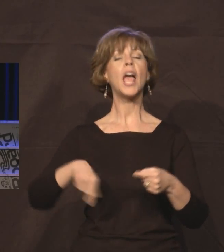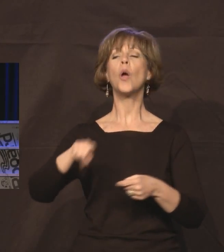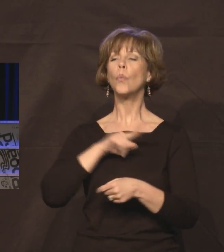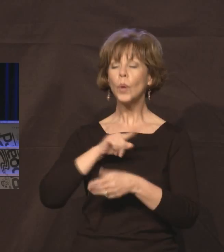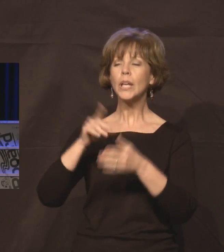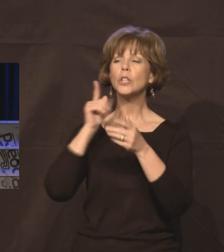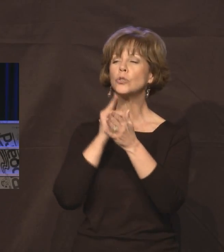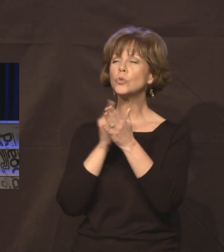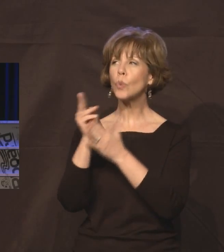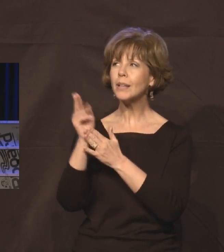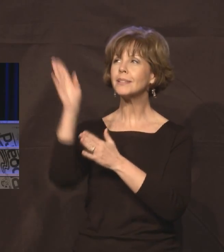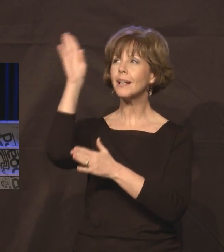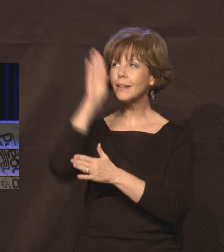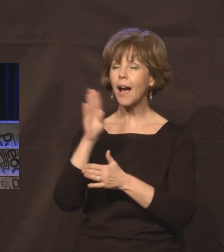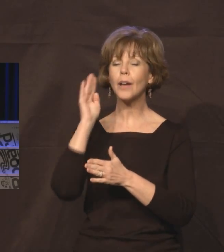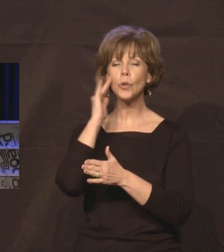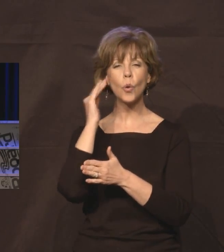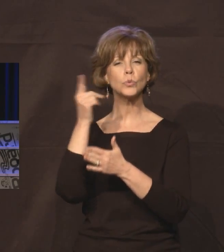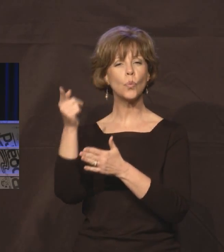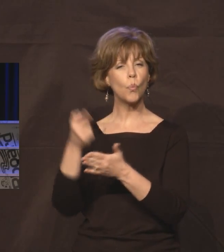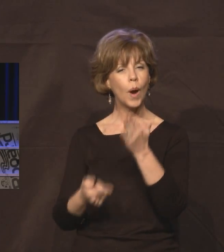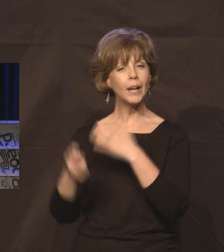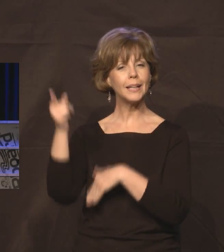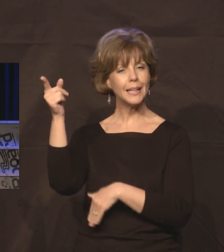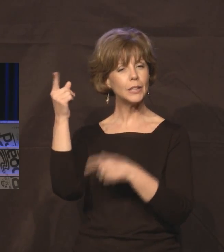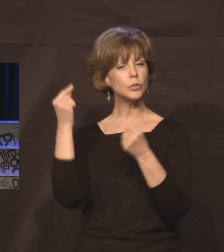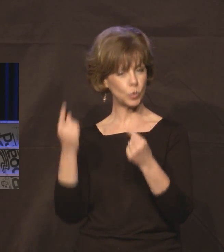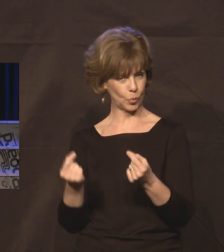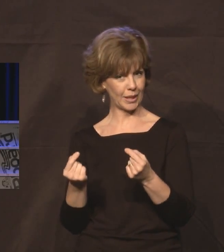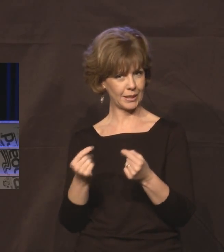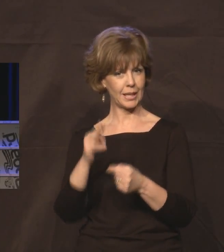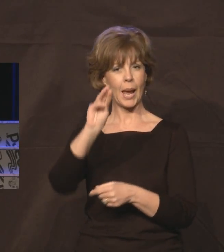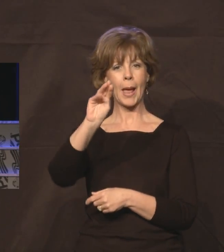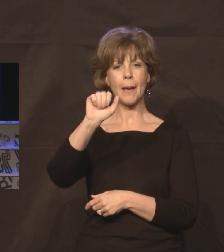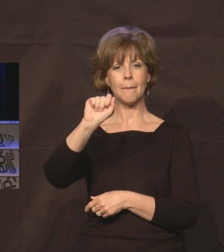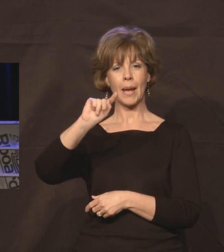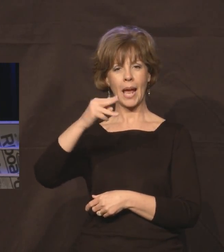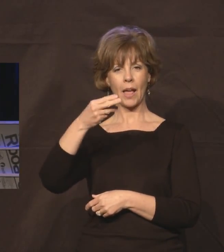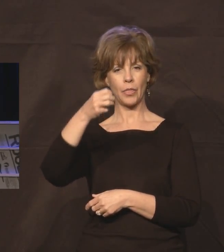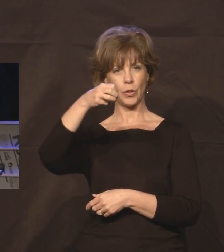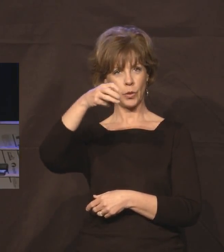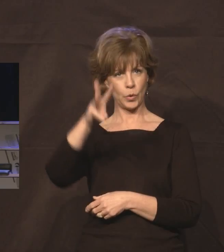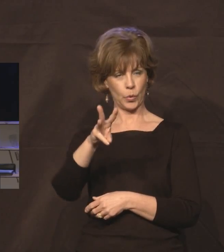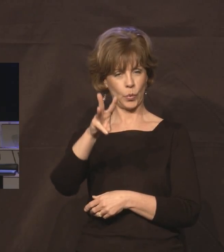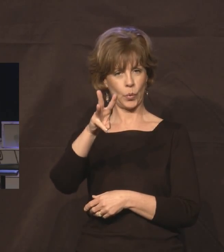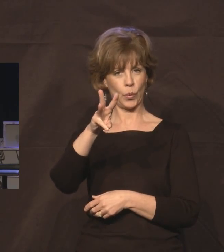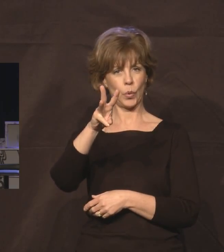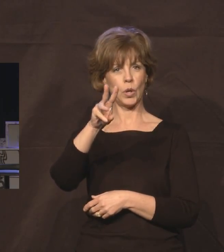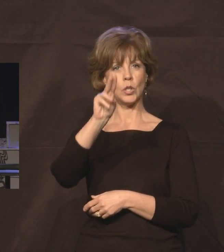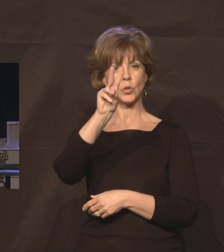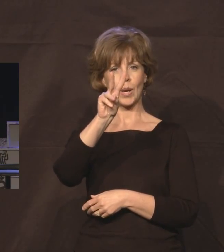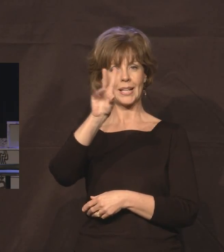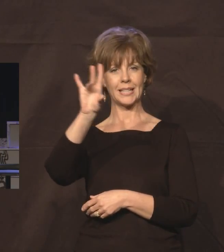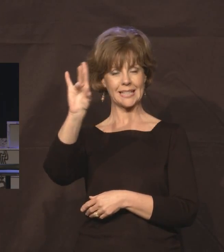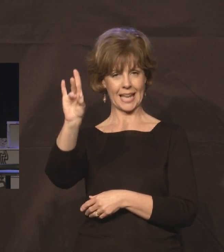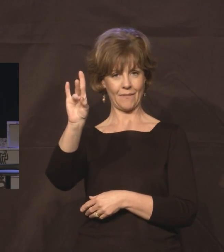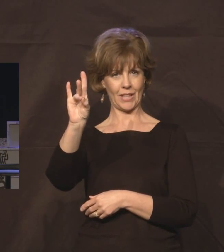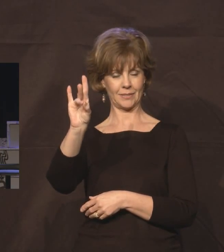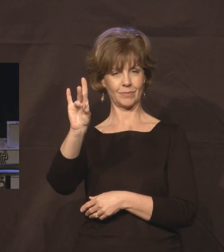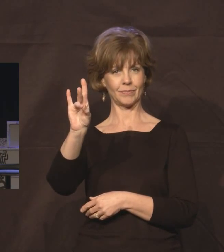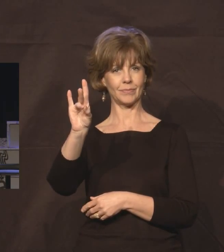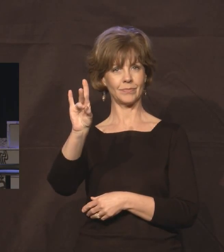in here. So we're going to look at Matthew chapter 7. Verses 24 through 29, it's actually at the end of the Sermon on the Mount. That doesn't mean we're done, but it's just